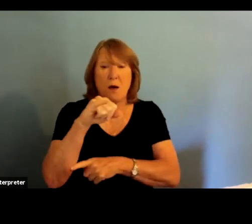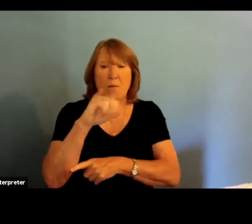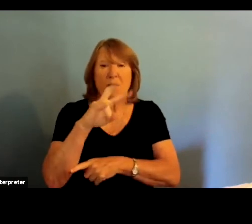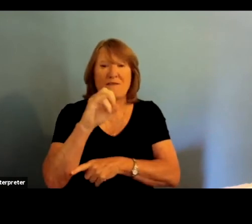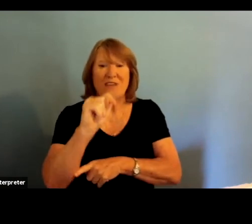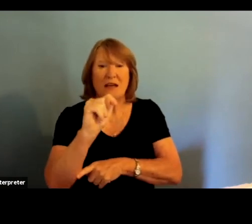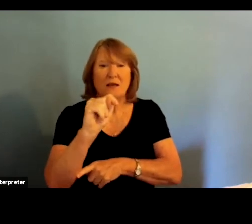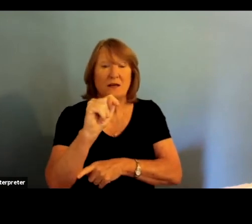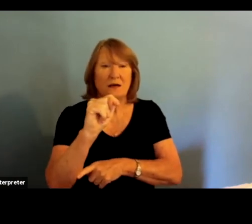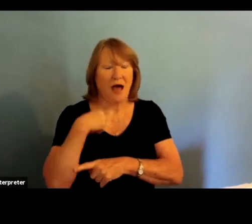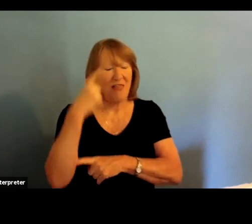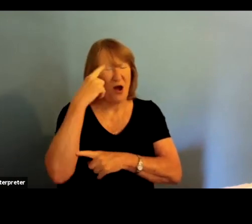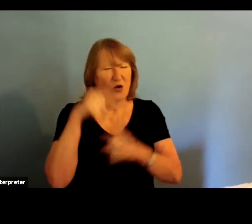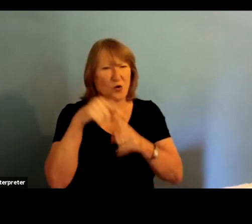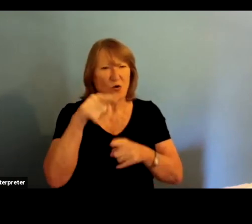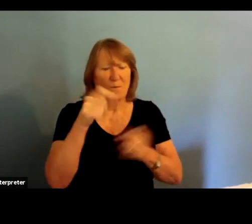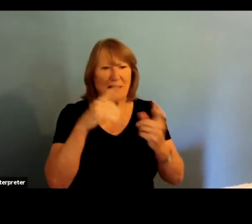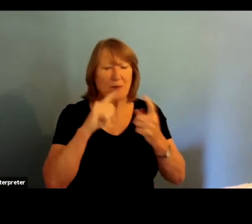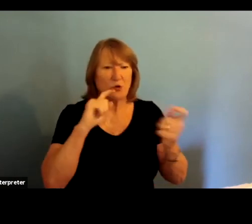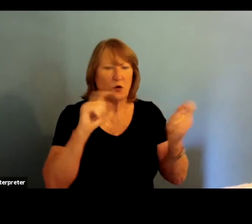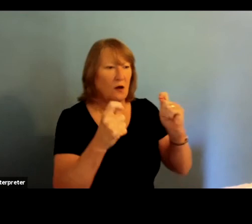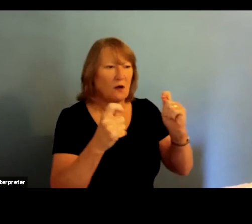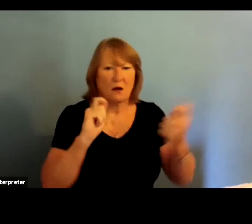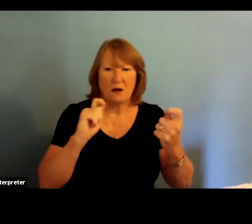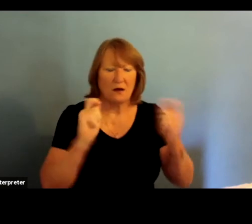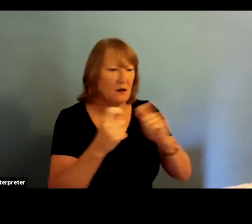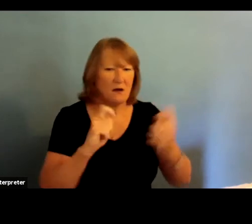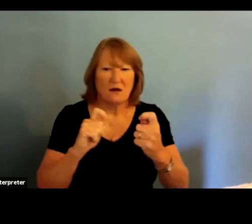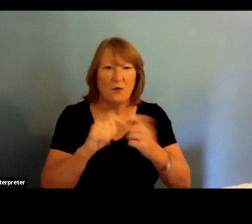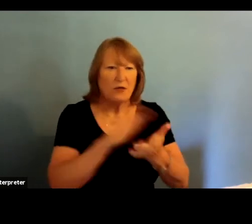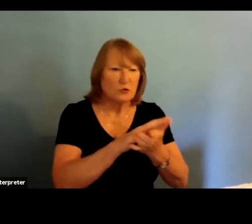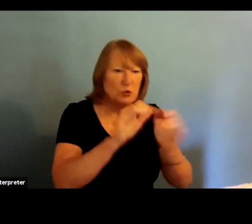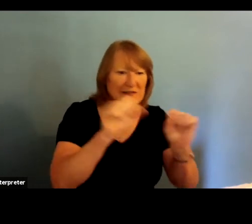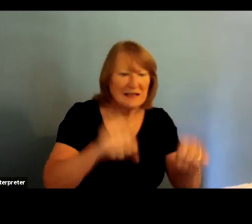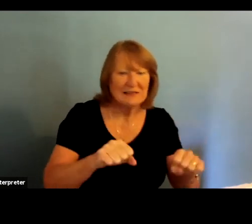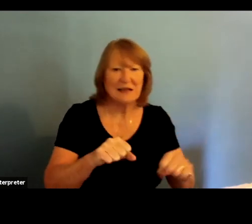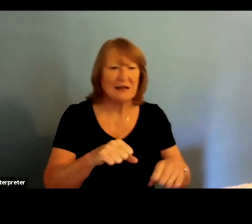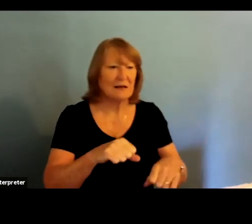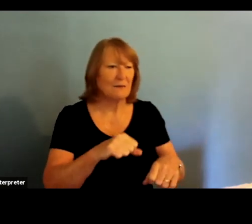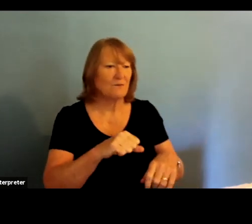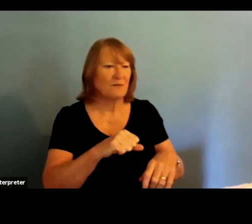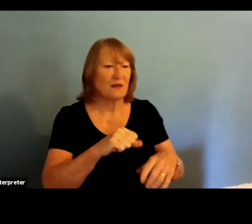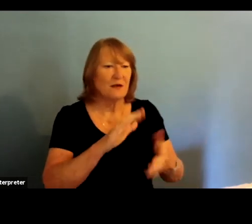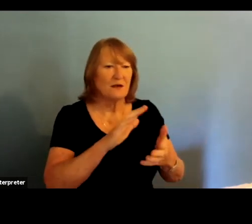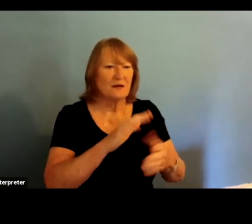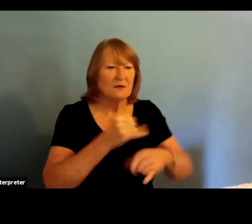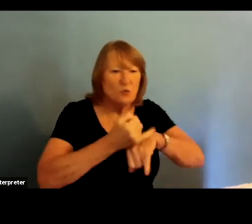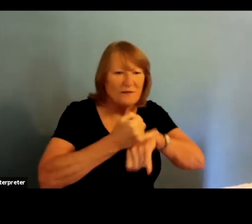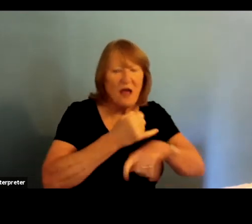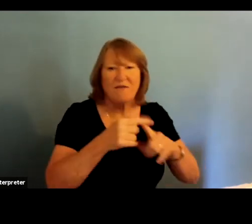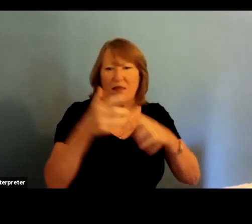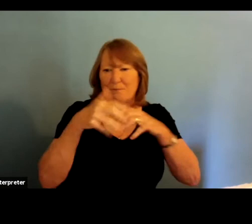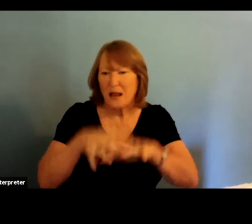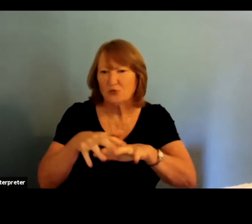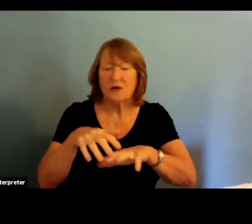pivoted with the school system, being at the School of the Deaf versus going to mainstream and then going back and having